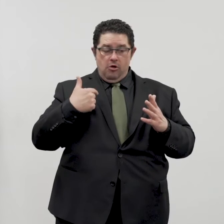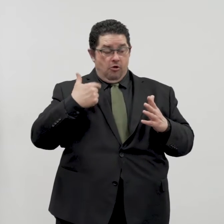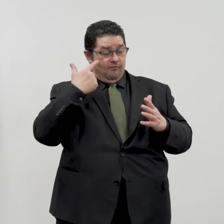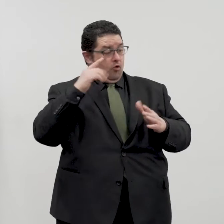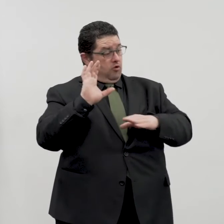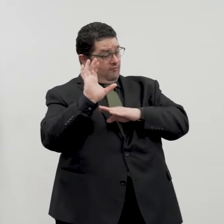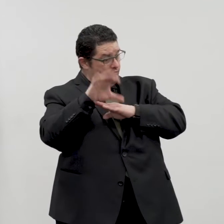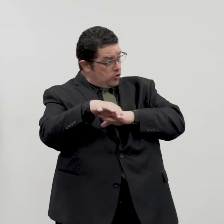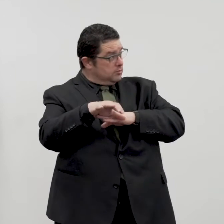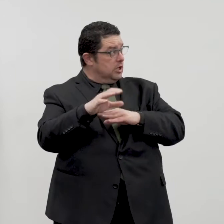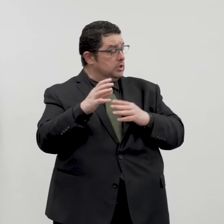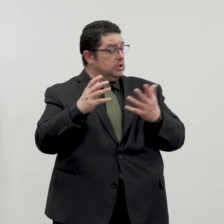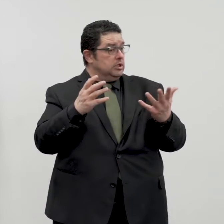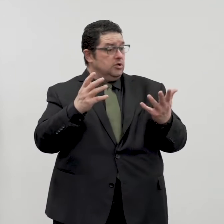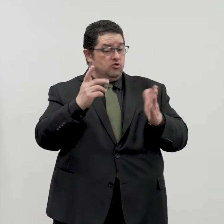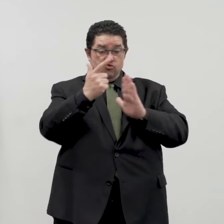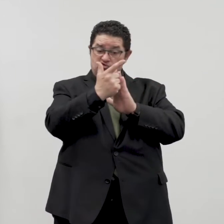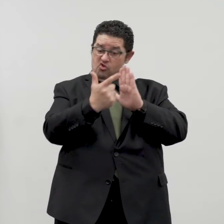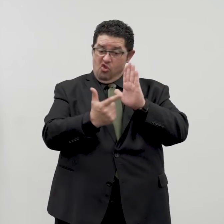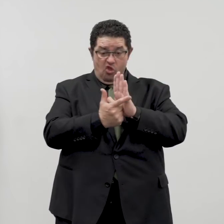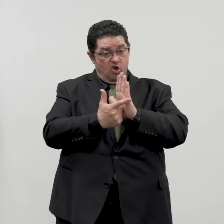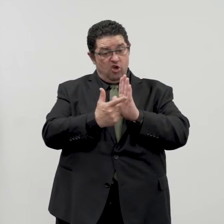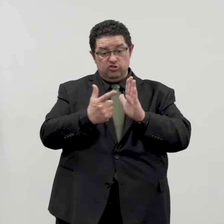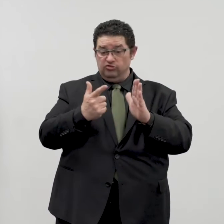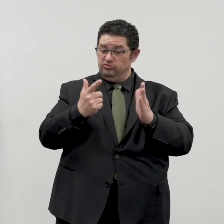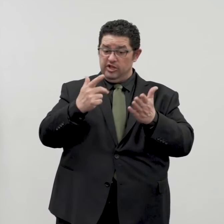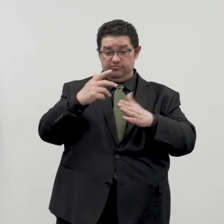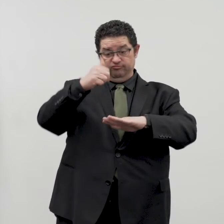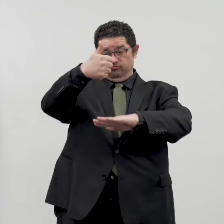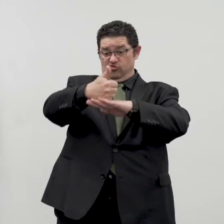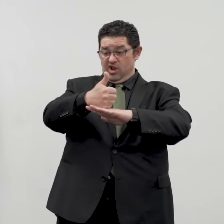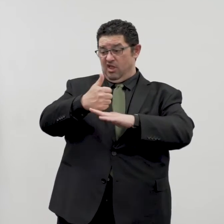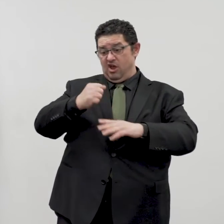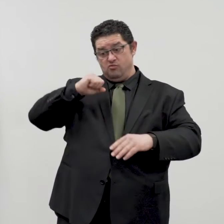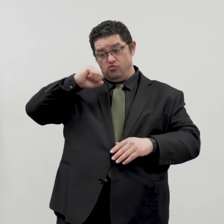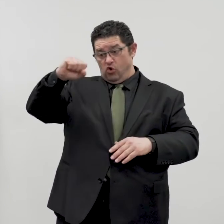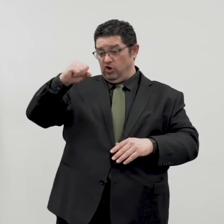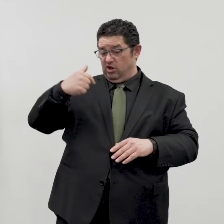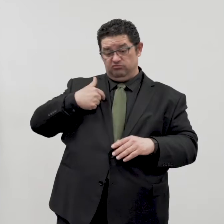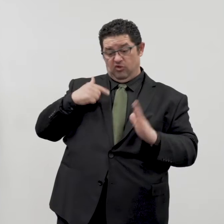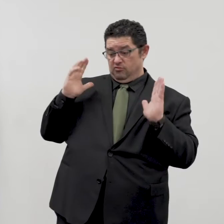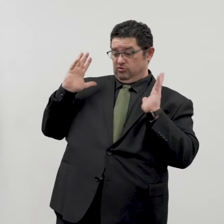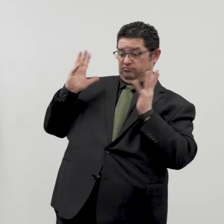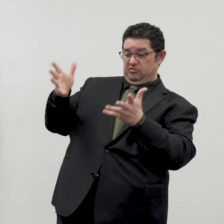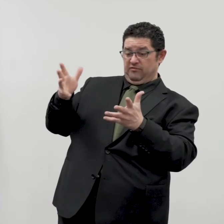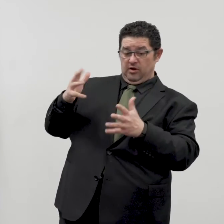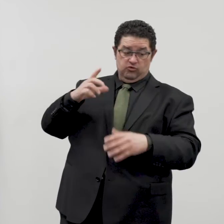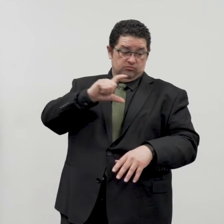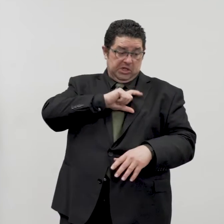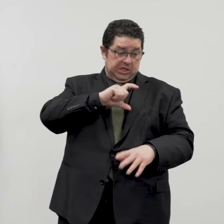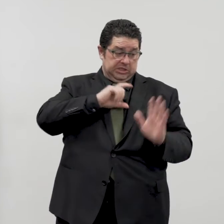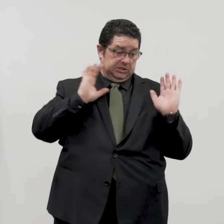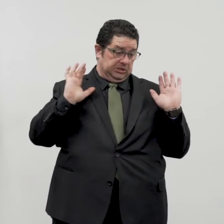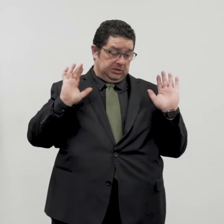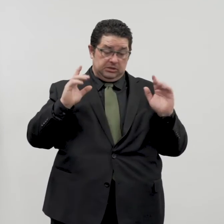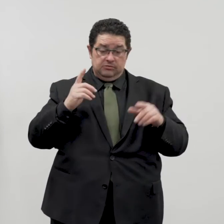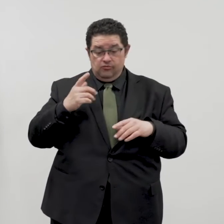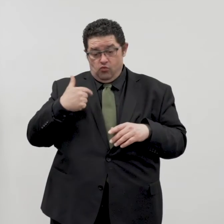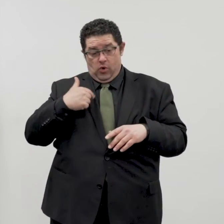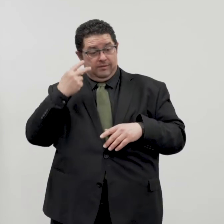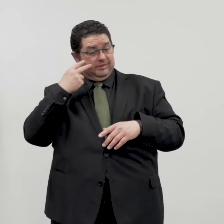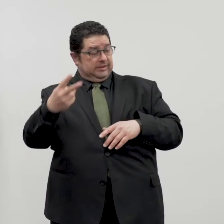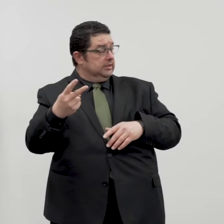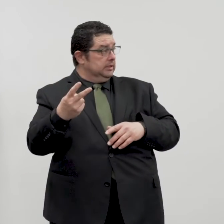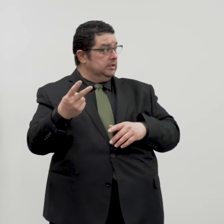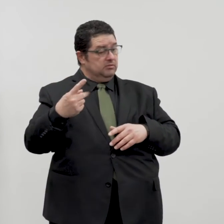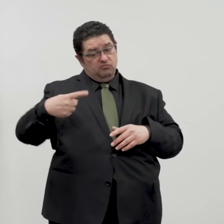goes, there are laws regulating protests. I'll leave that up to law enforcement to manage, but from what I've seen, for the most part, these have